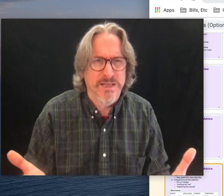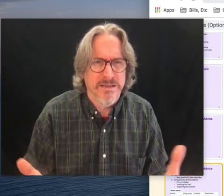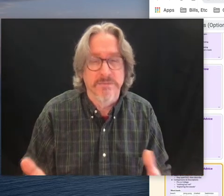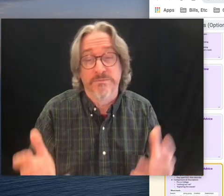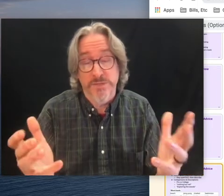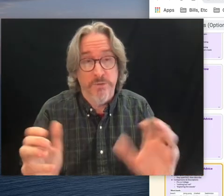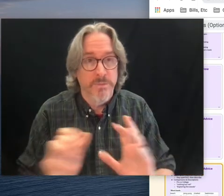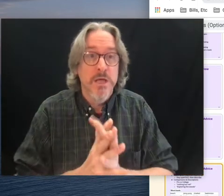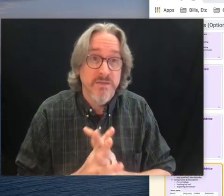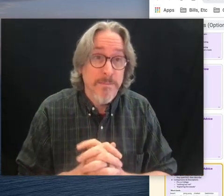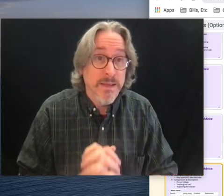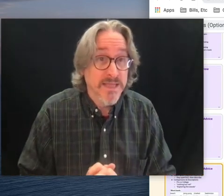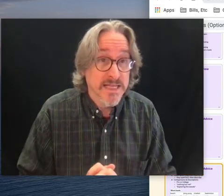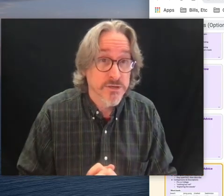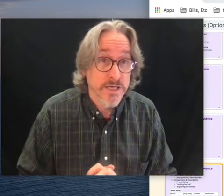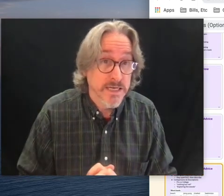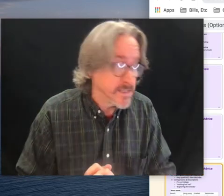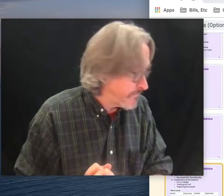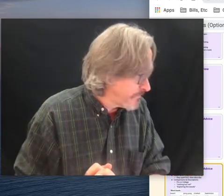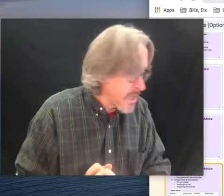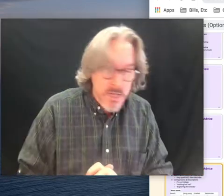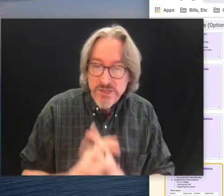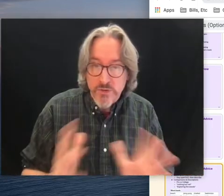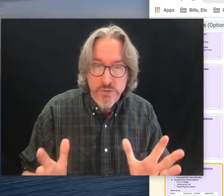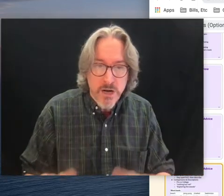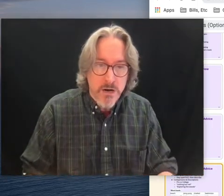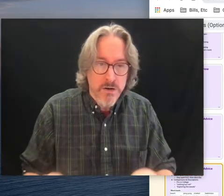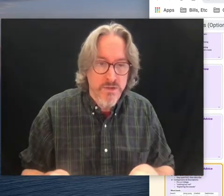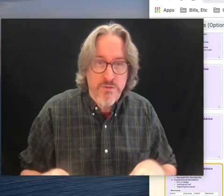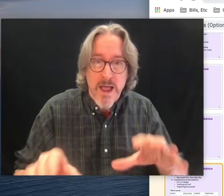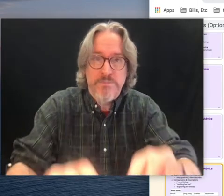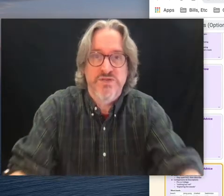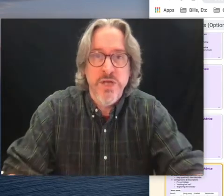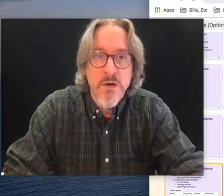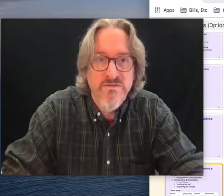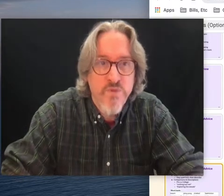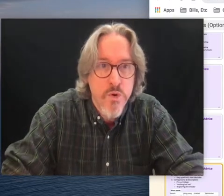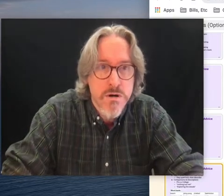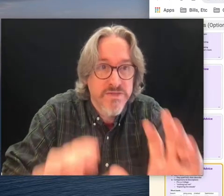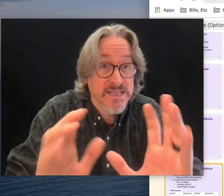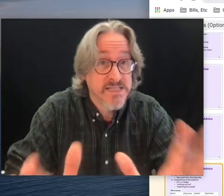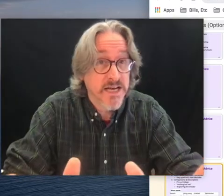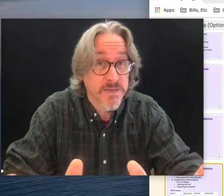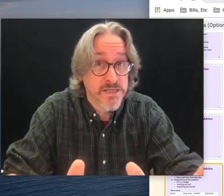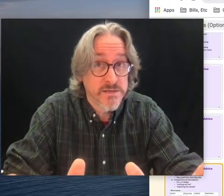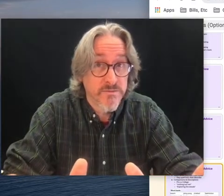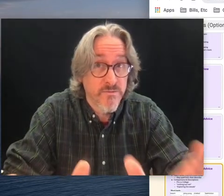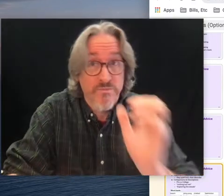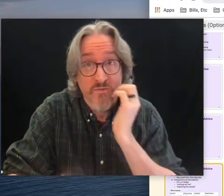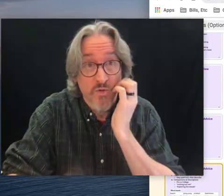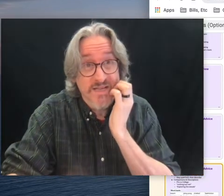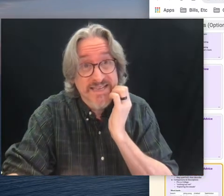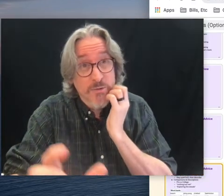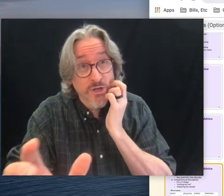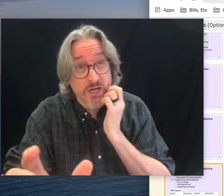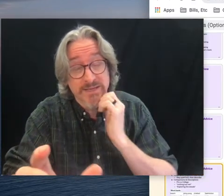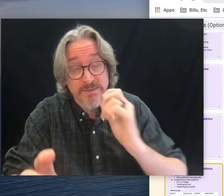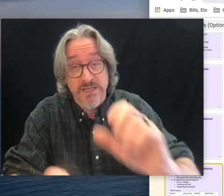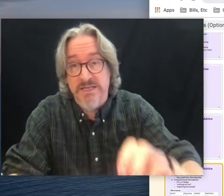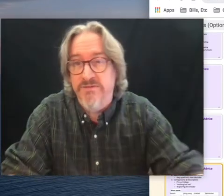to do with anything? So that may be the answer in itself. So those are the preps for the assignments for this.